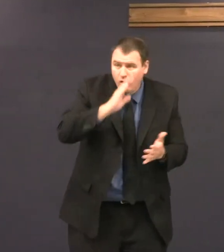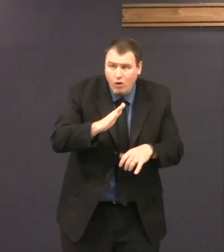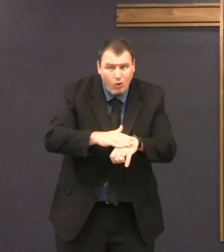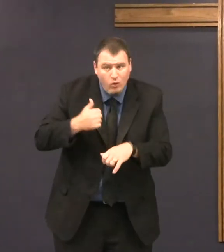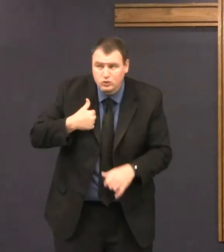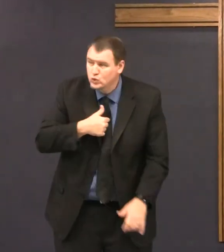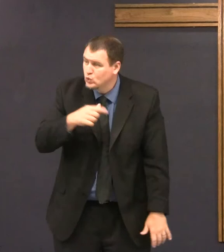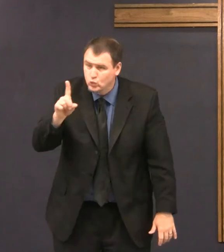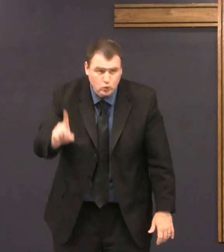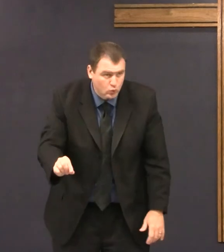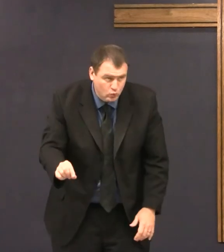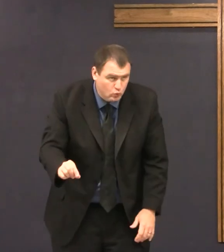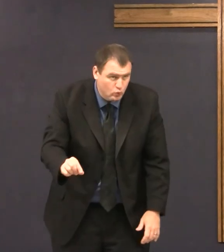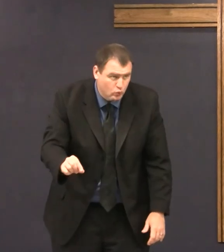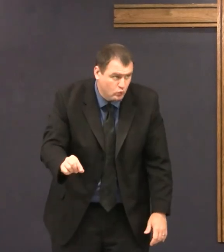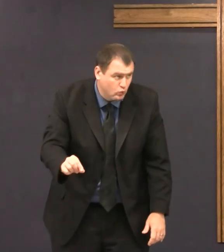That's not what God calls us to do.